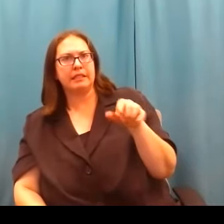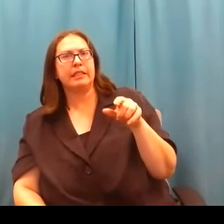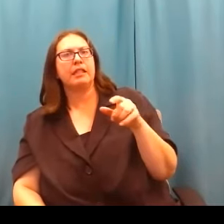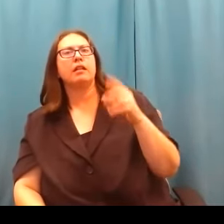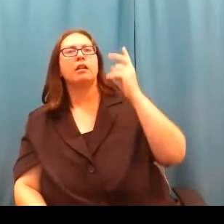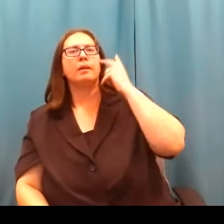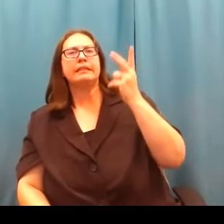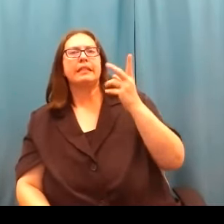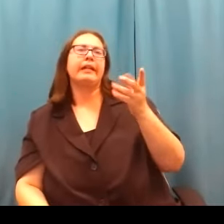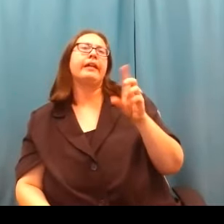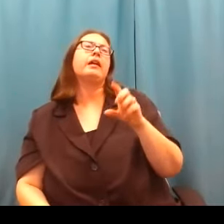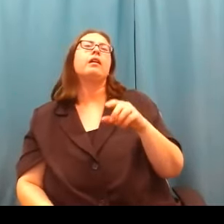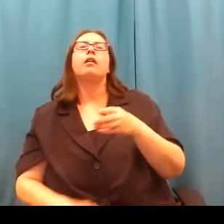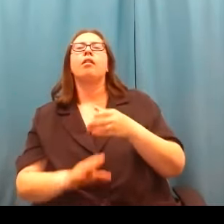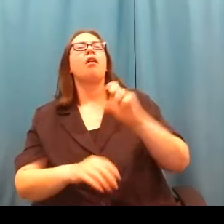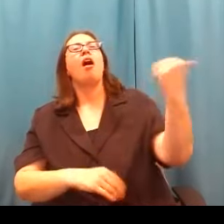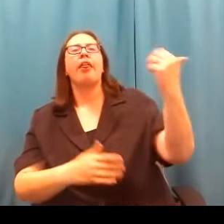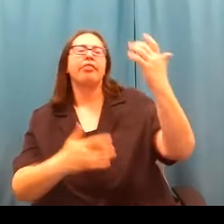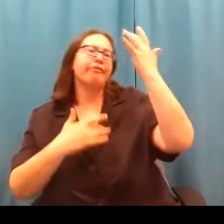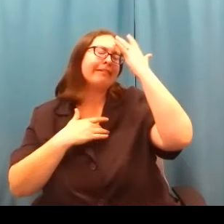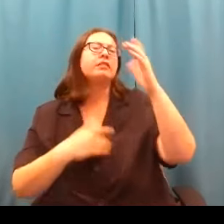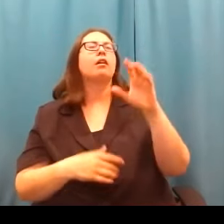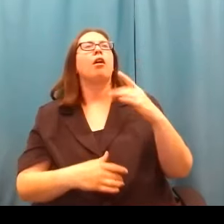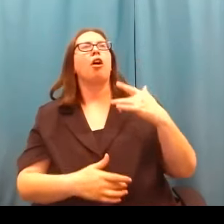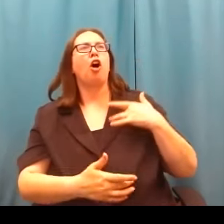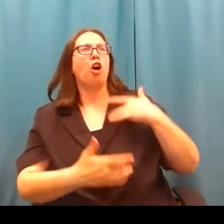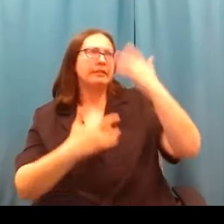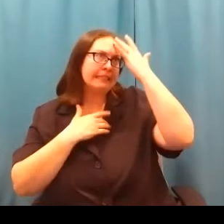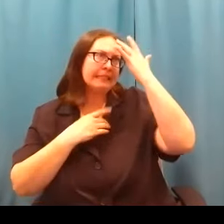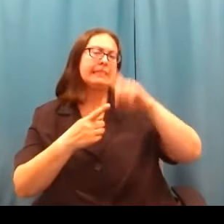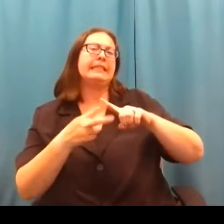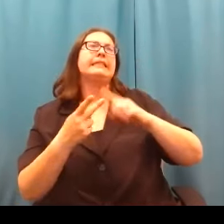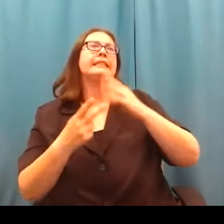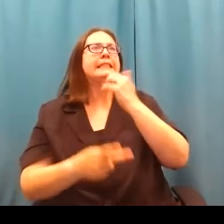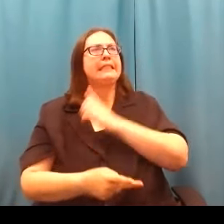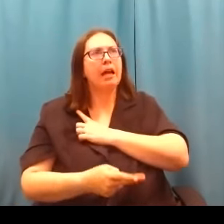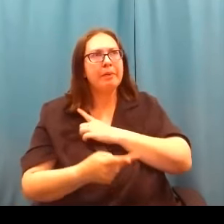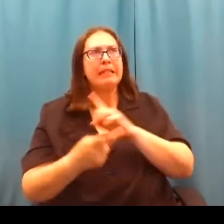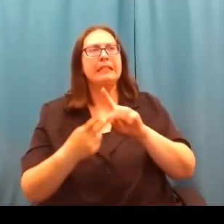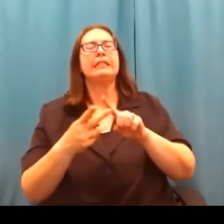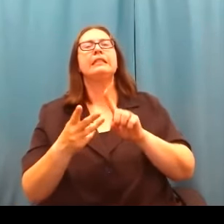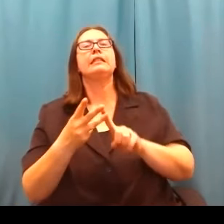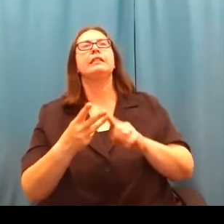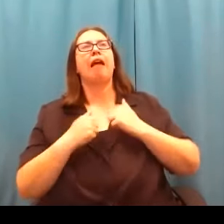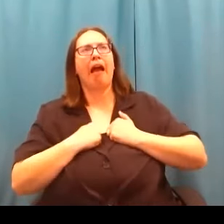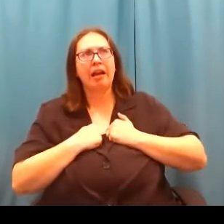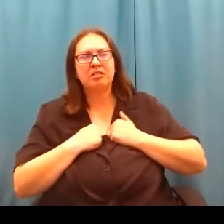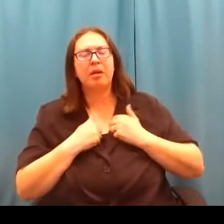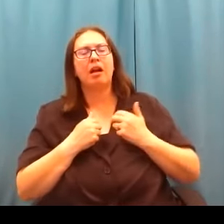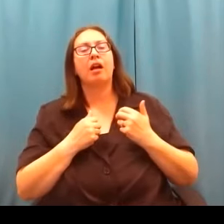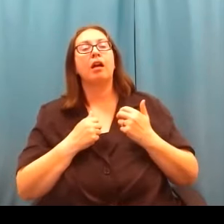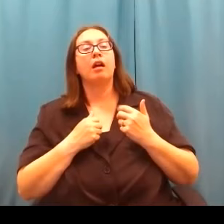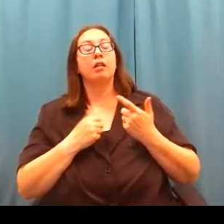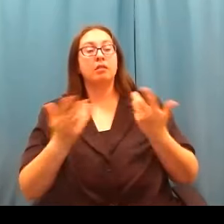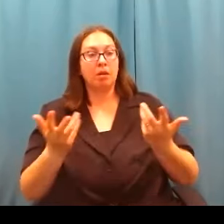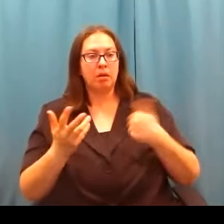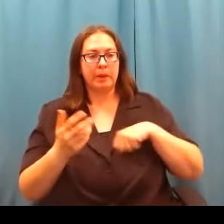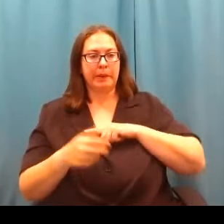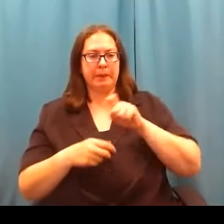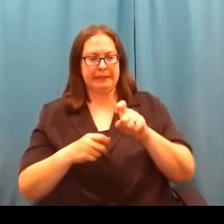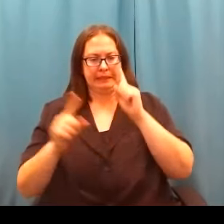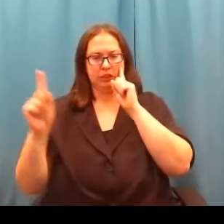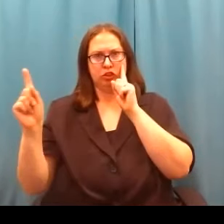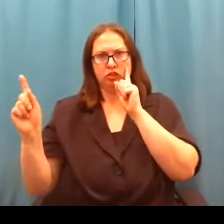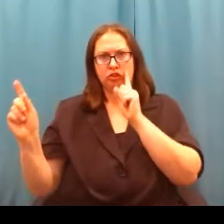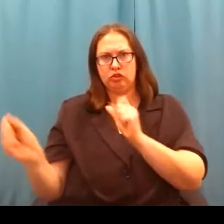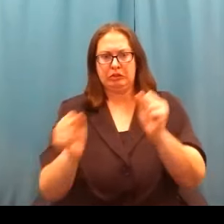as heart disease, diabetes, and asthma. And so what has to be done is that we have to have strategic plans in place to